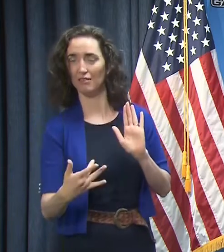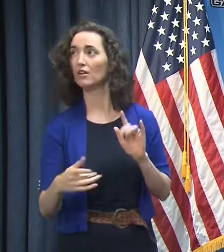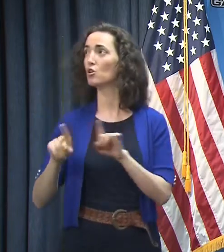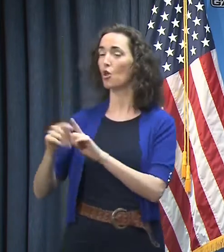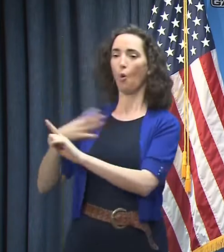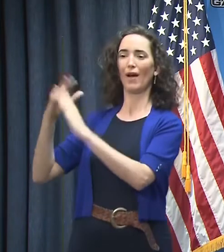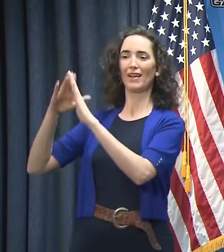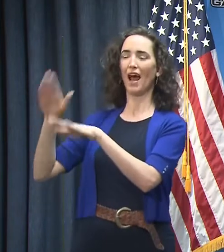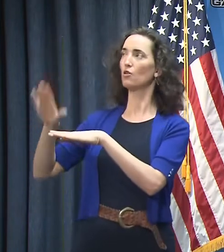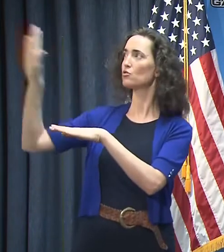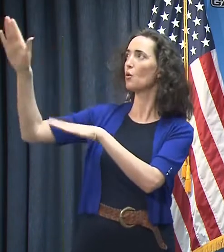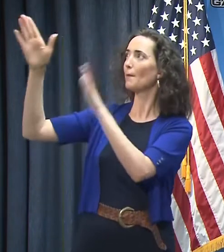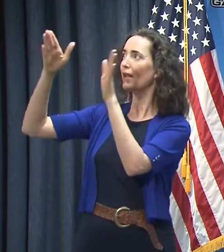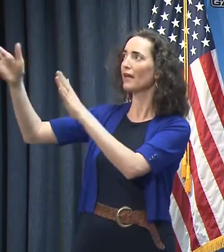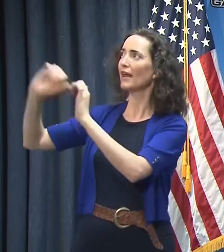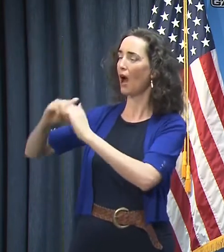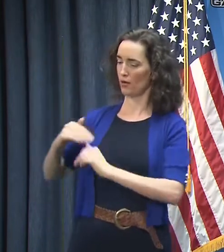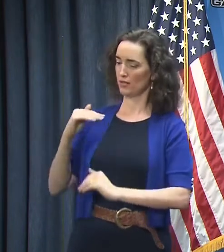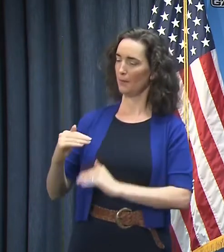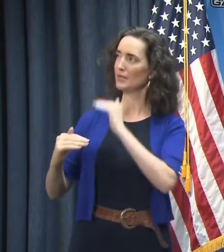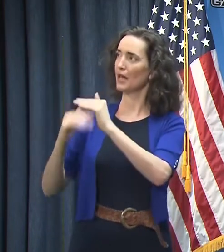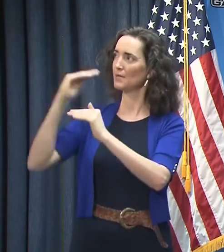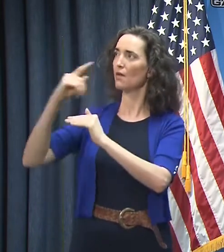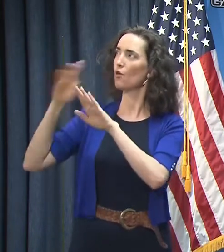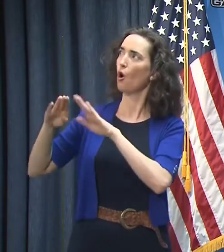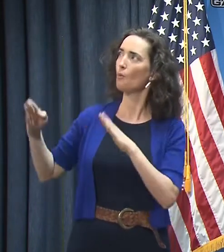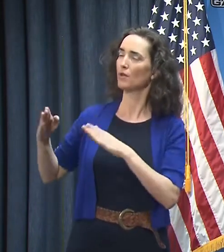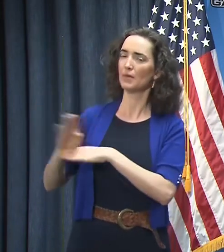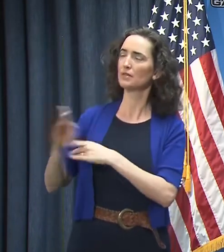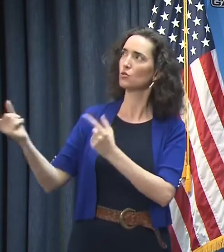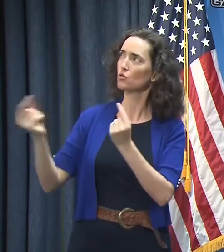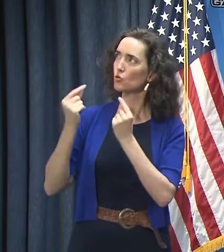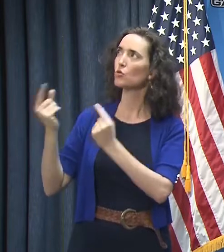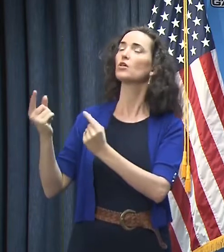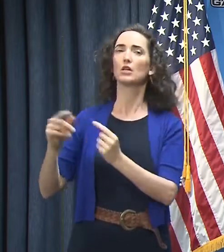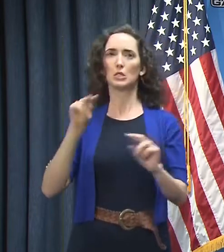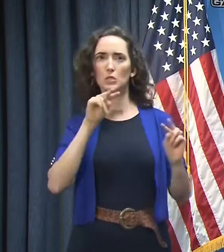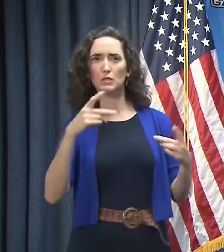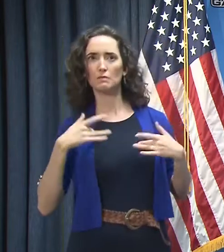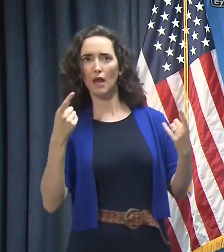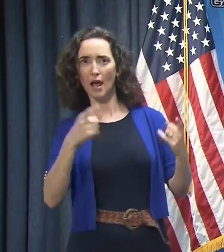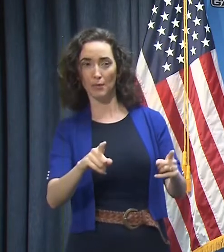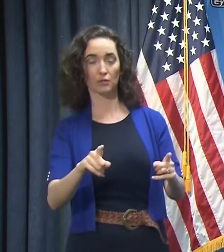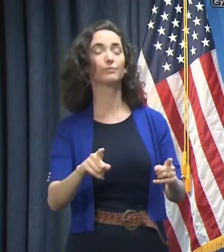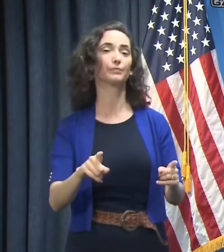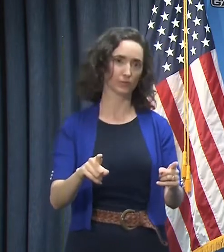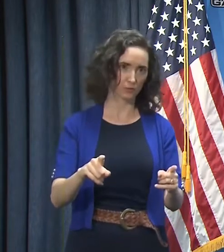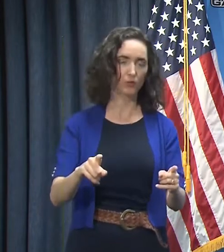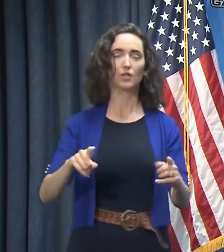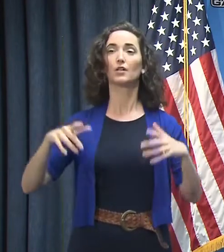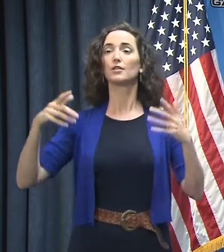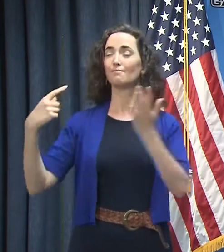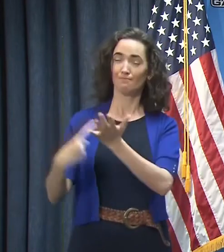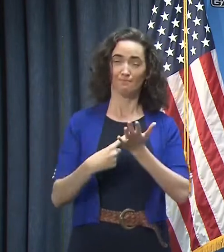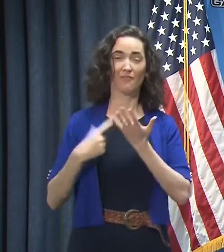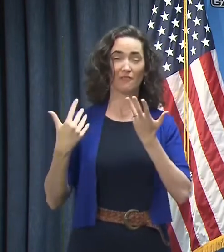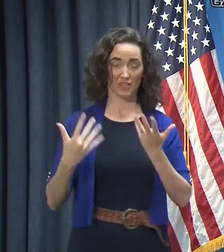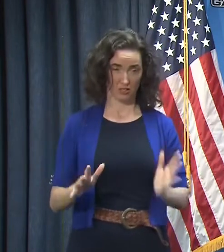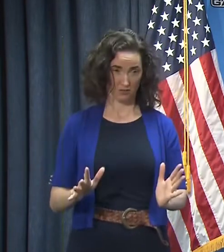as our guidepost and followed the science. Obviously, my hope, as I had expressed to you all